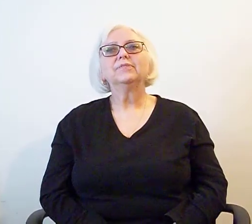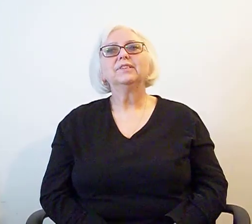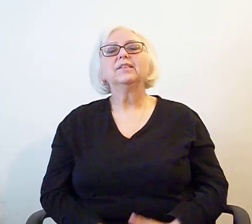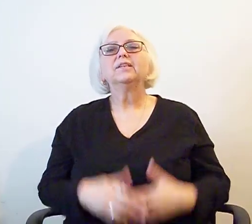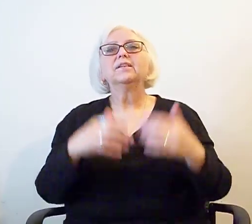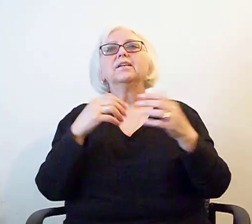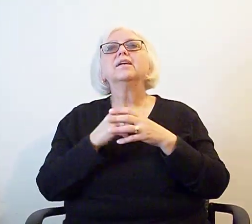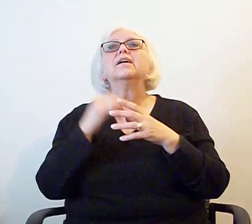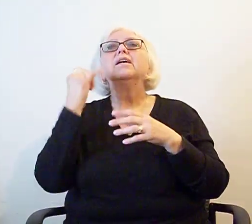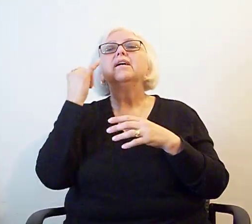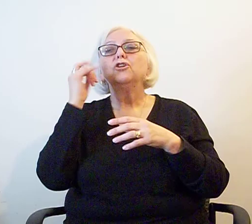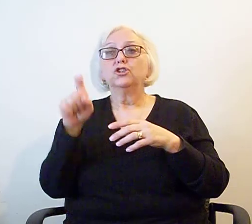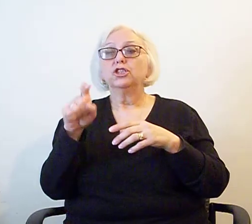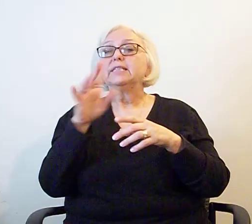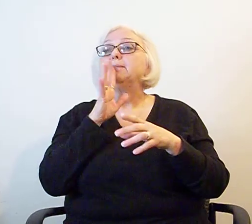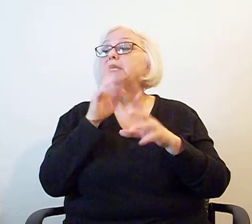You should speak for yourself.